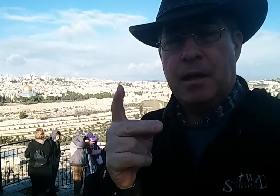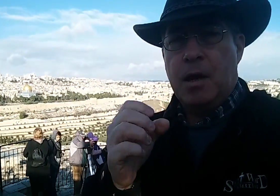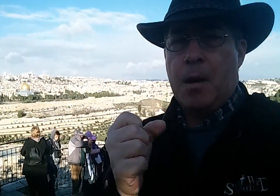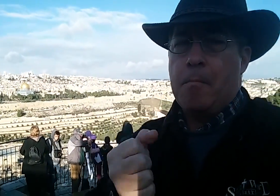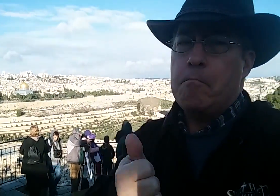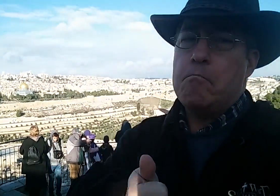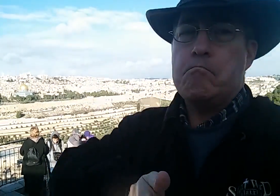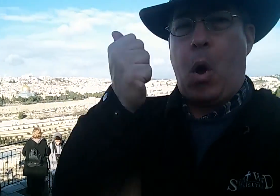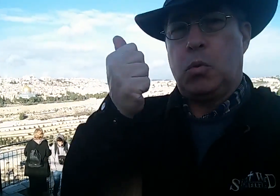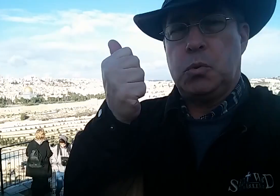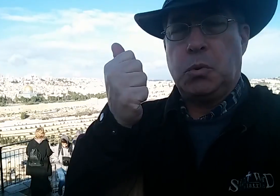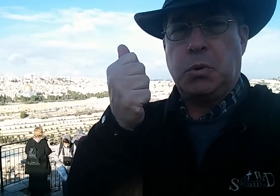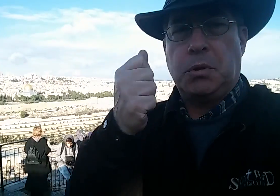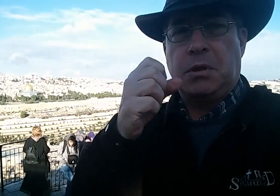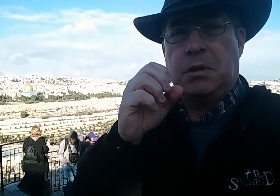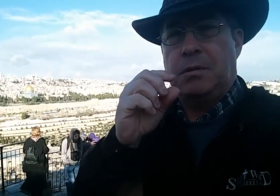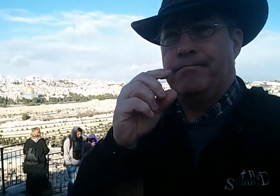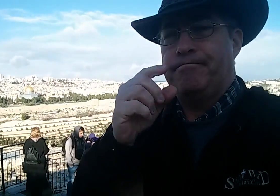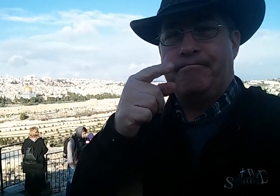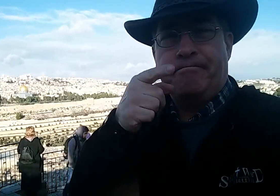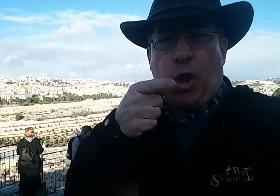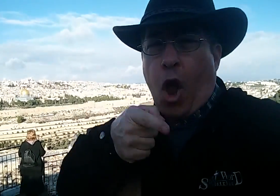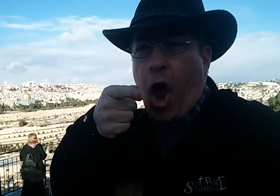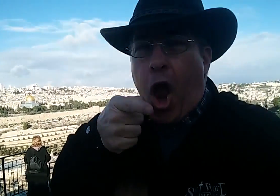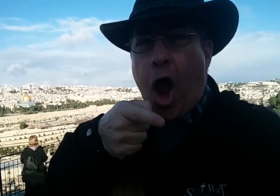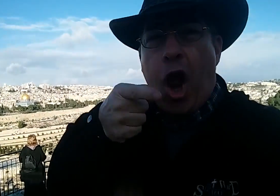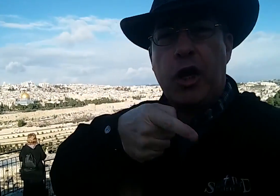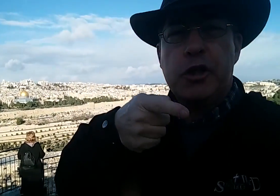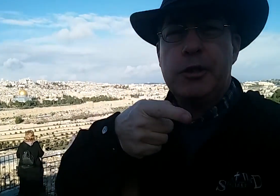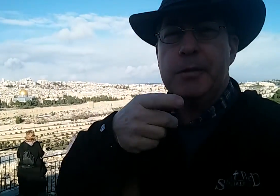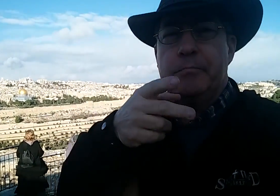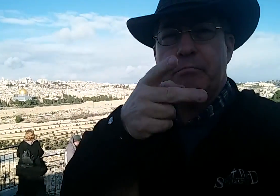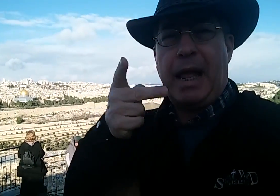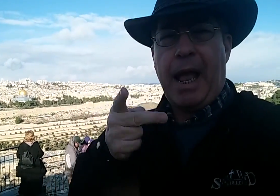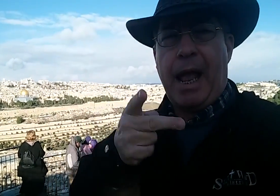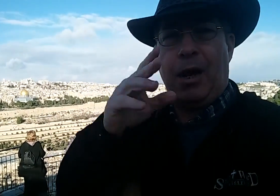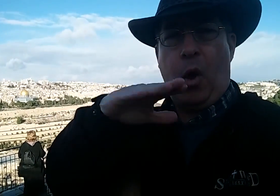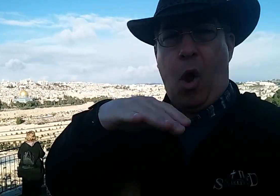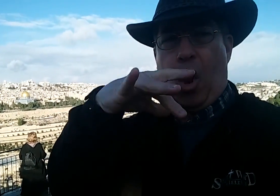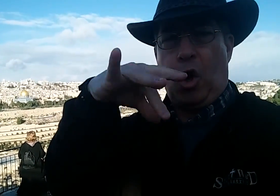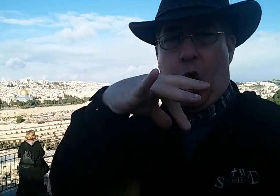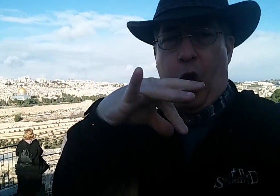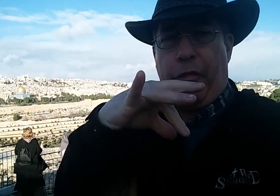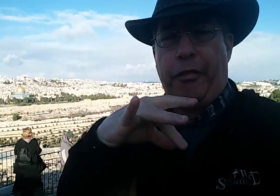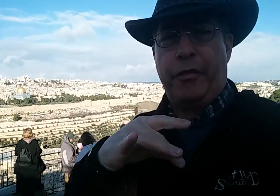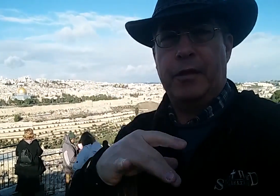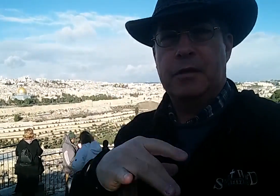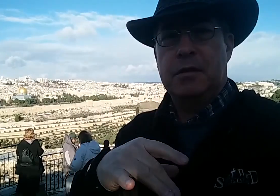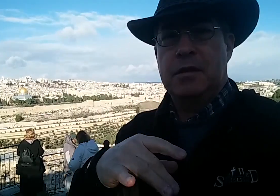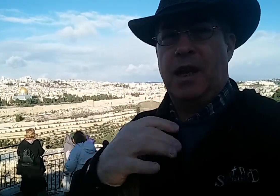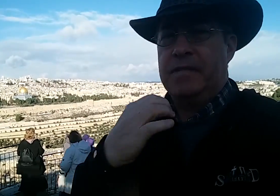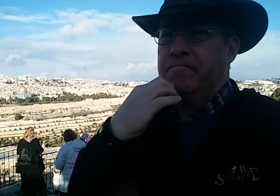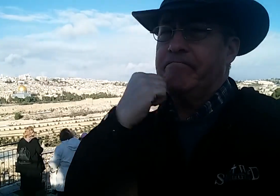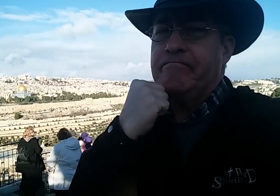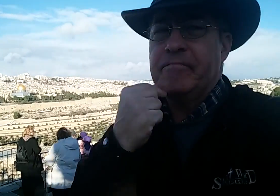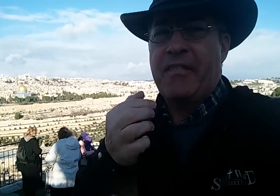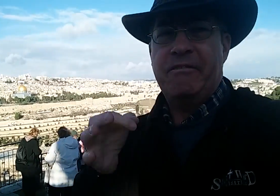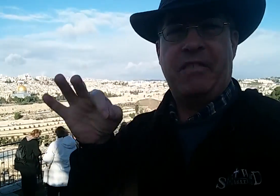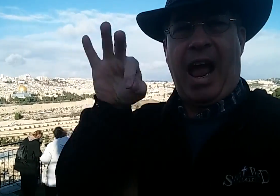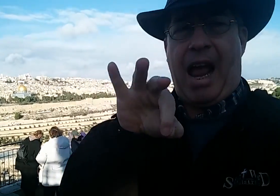So this is one of the most sacred places, one of the most defended places, one of the most argued about places on the